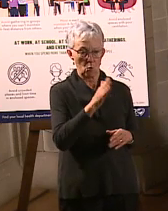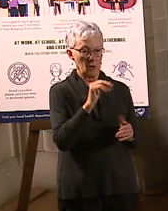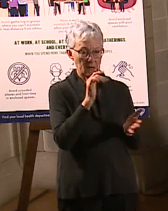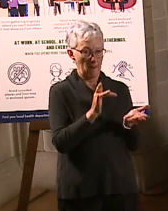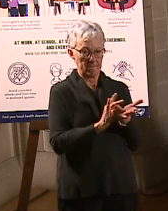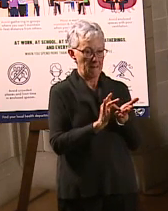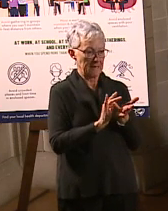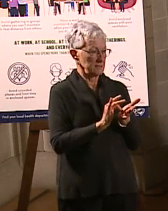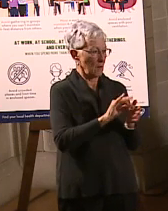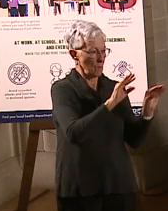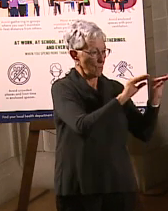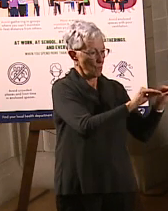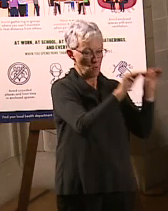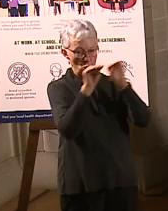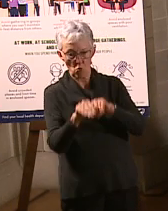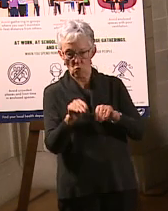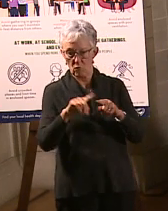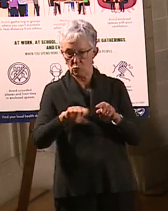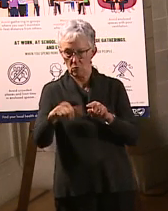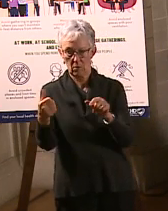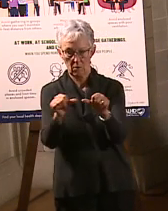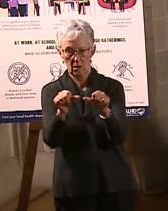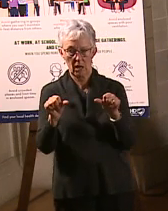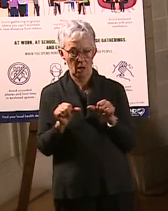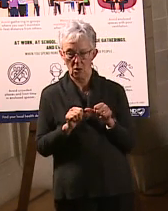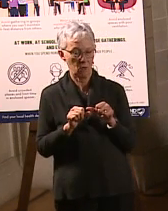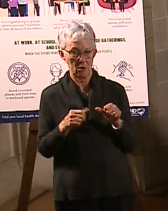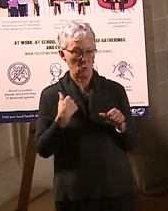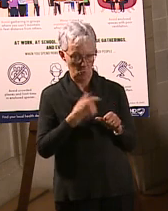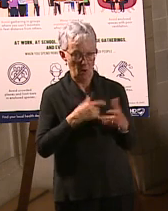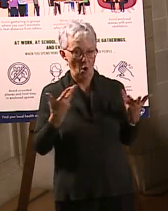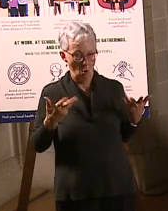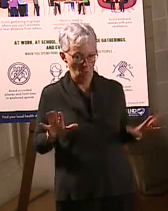all based upon population, and that's how we're going to continue to get it out.